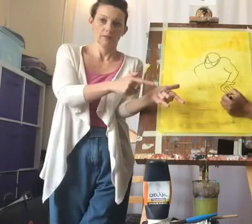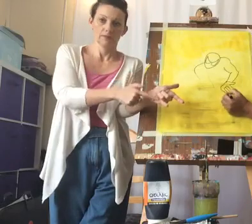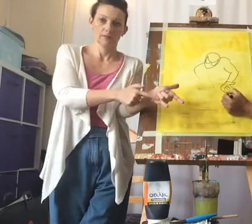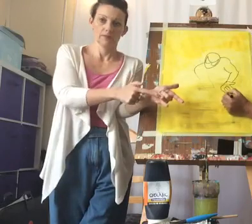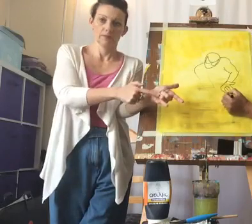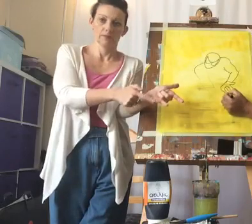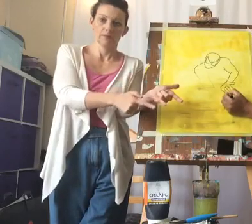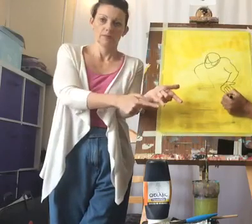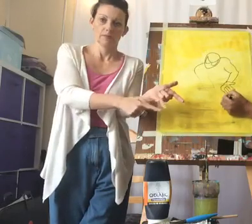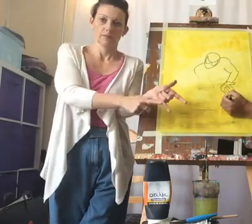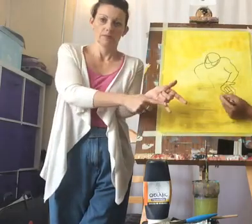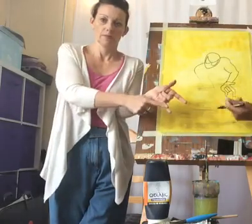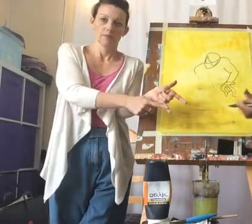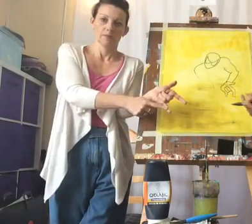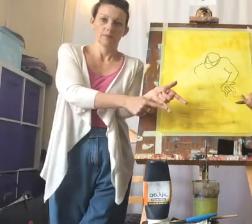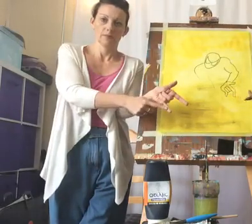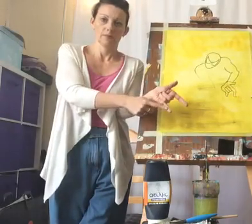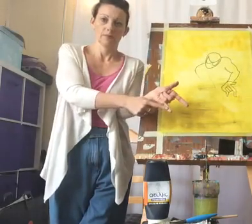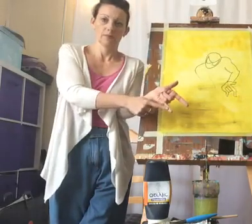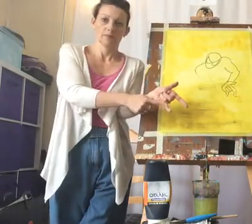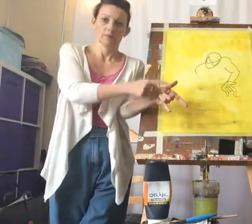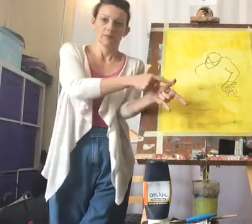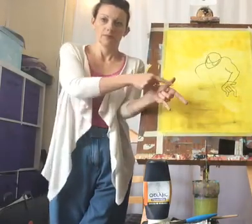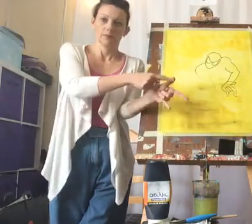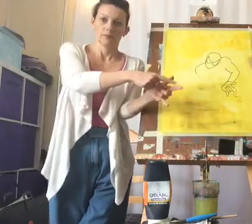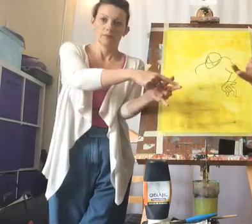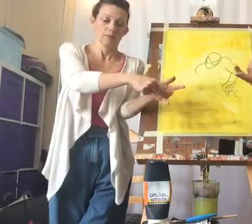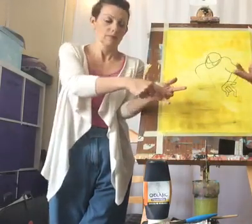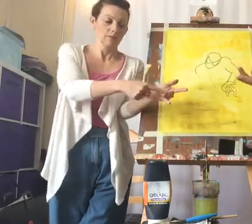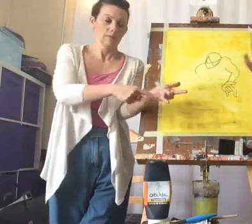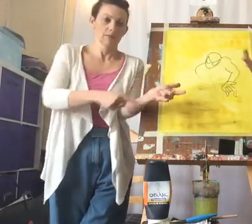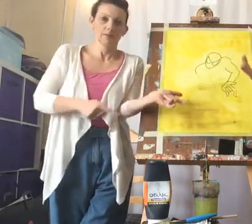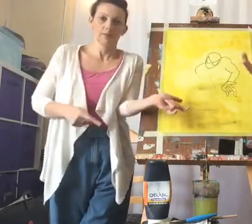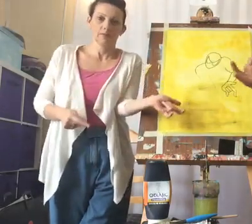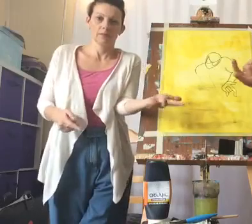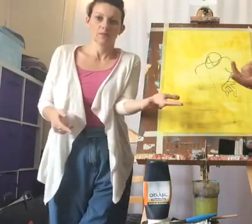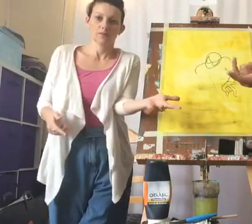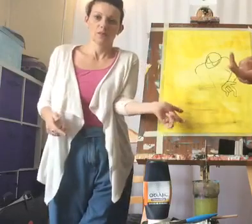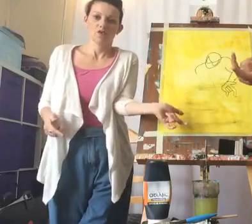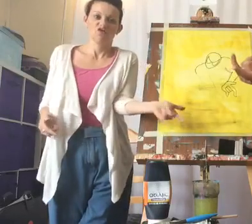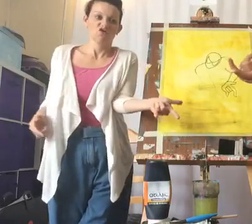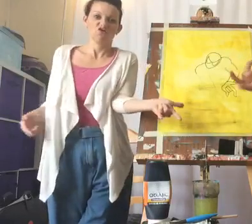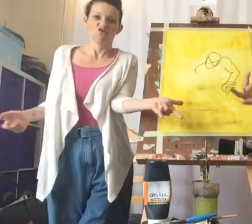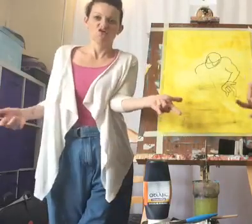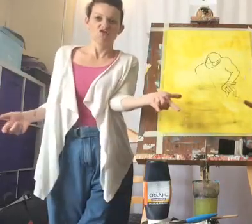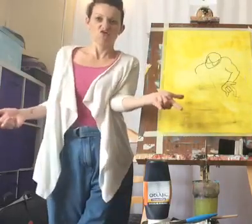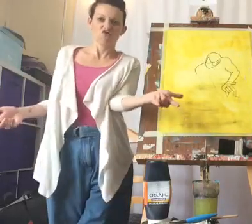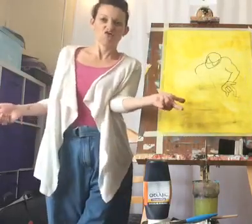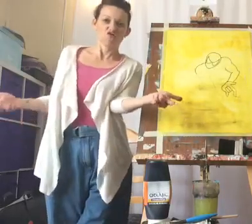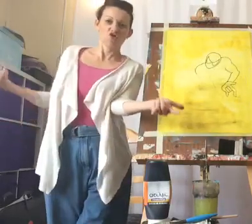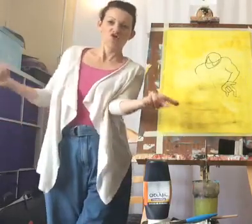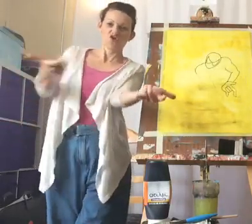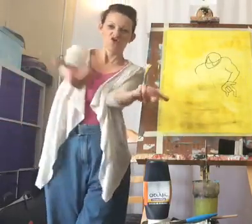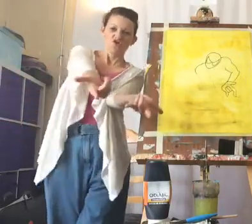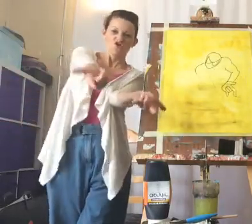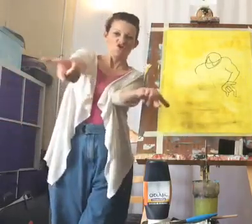and his little pinky, because he sort of does this. It's just really difficult if you're